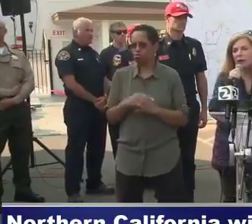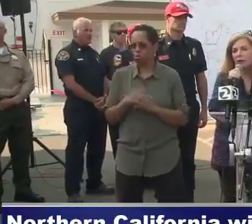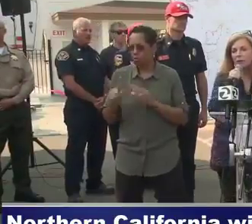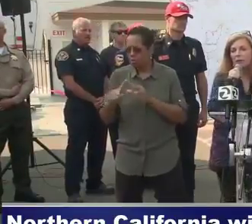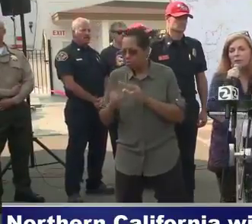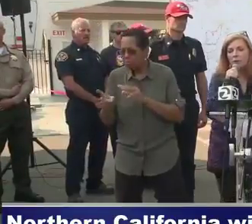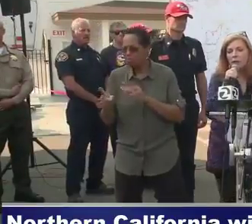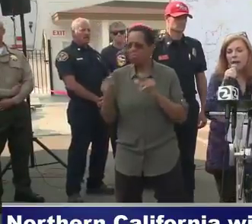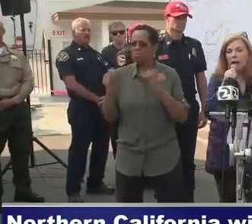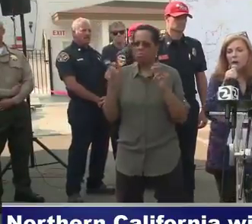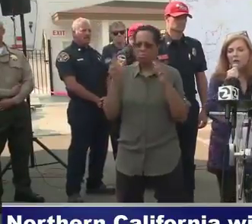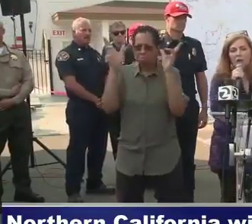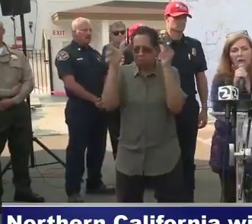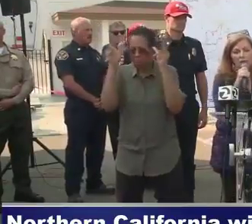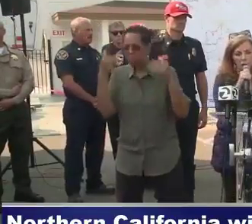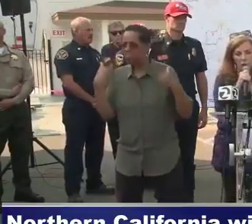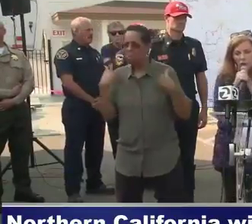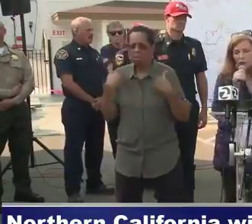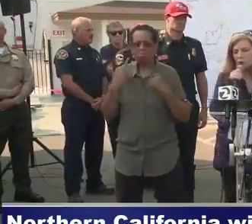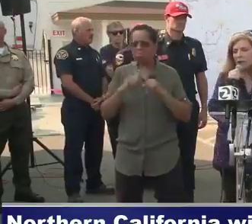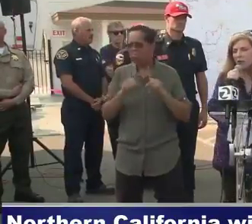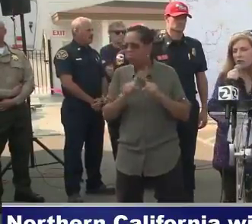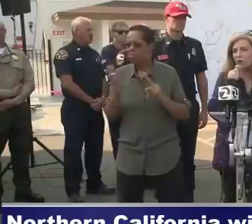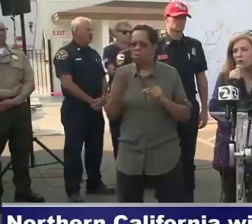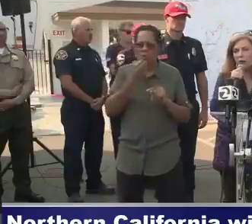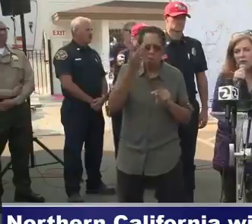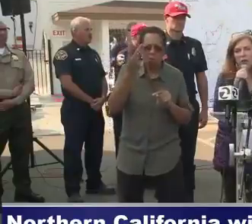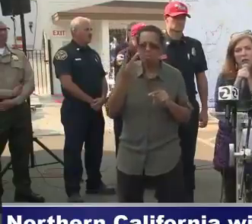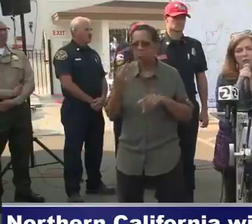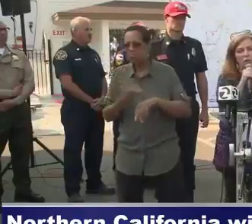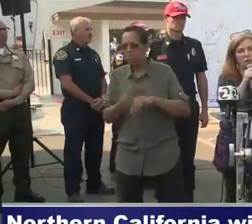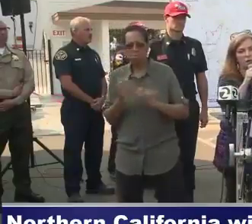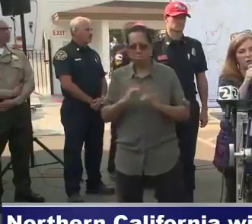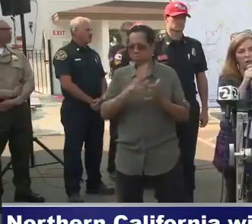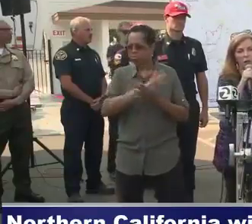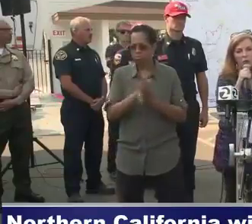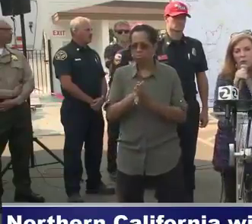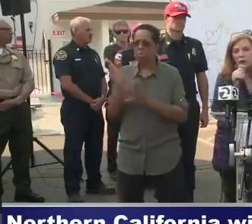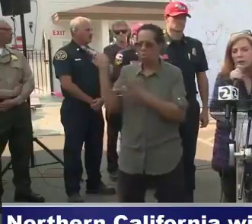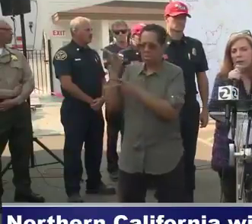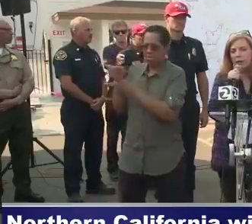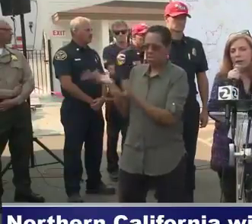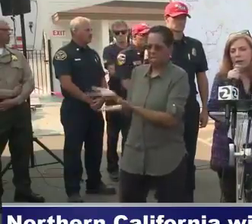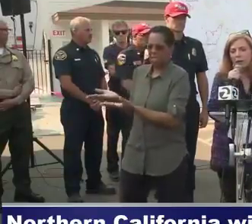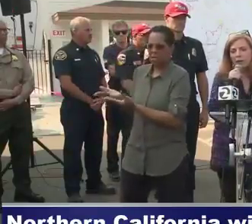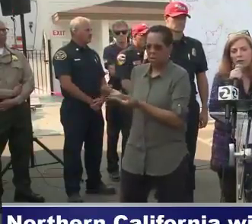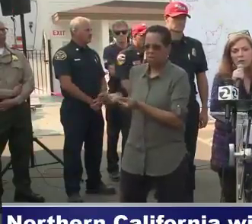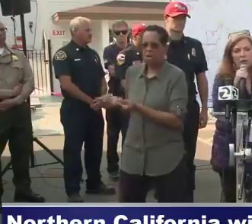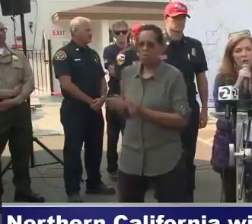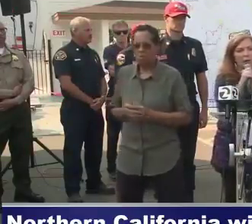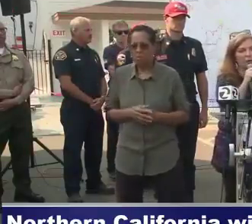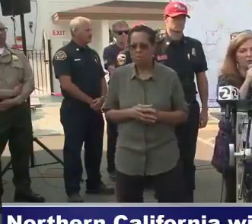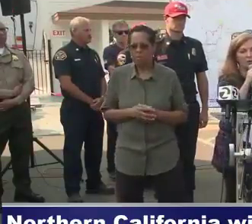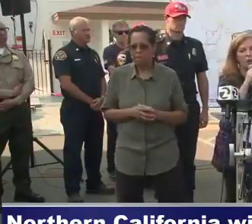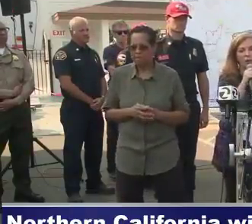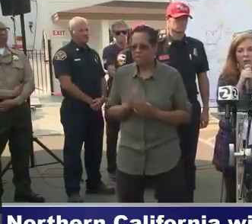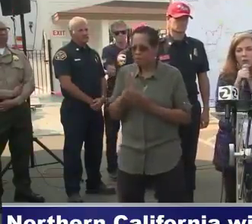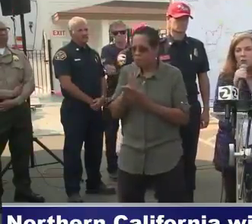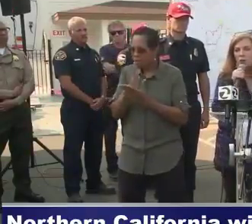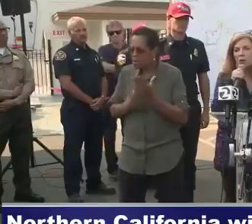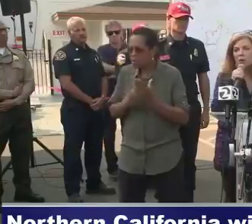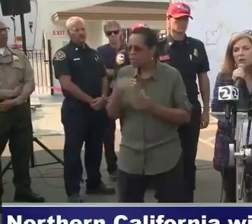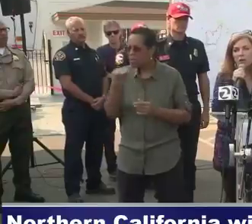safely being housed here at our Sonoma County Fairgrounds, also Sonoma Marin, and I believe there's some down in